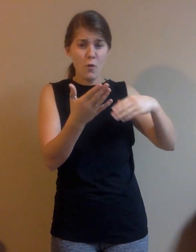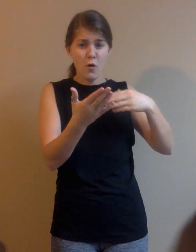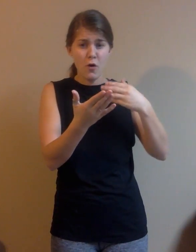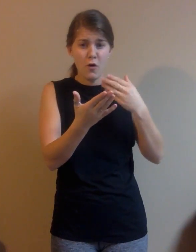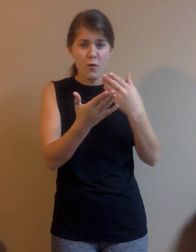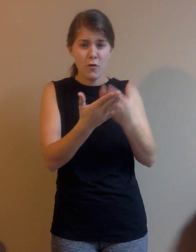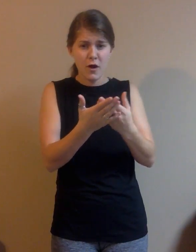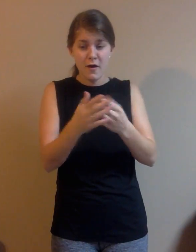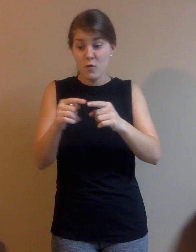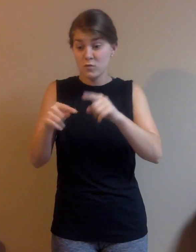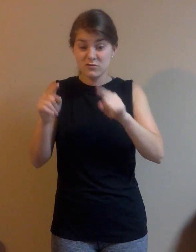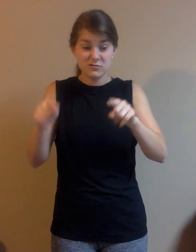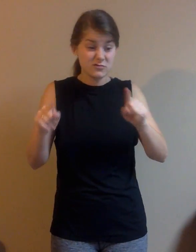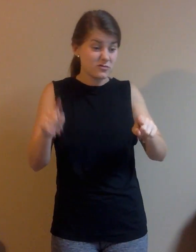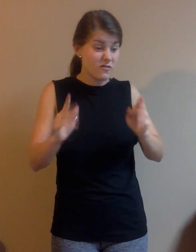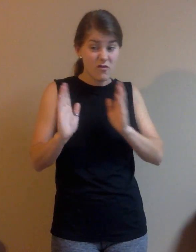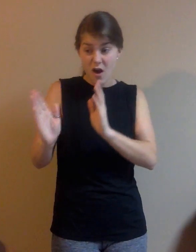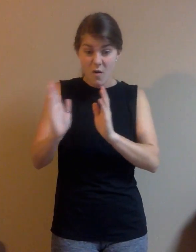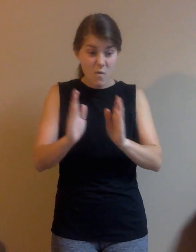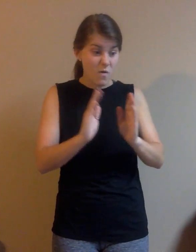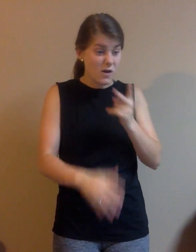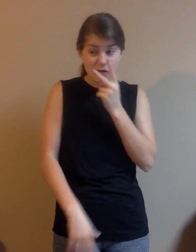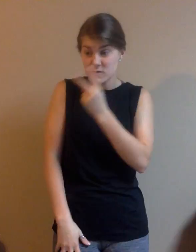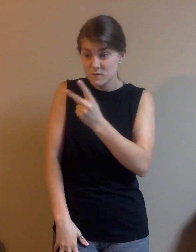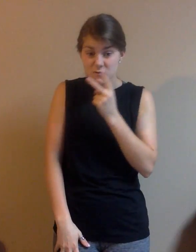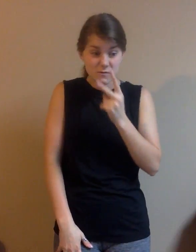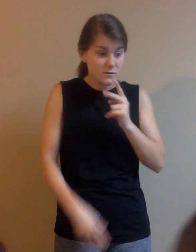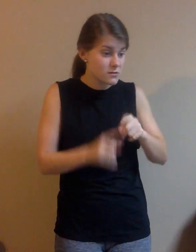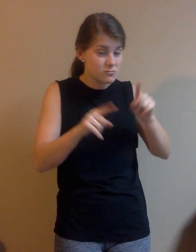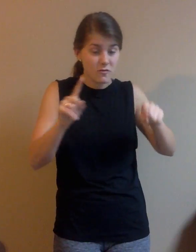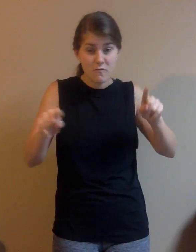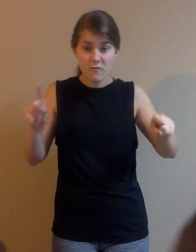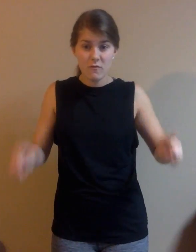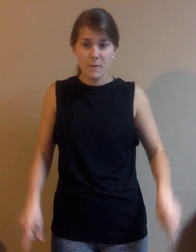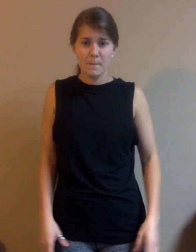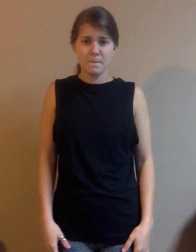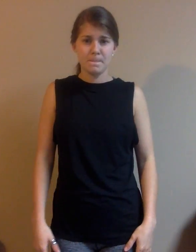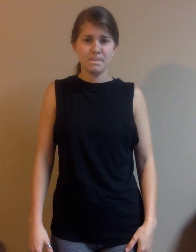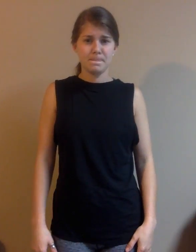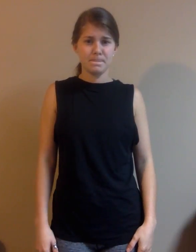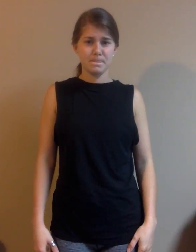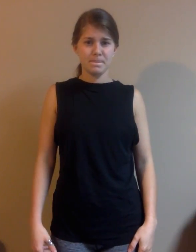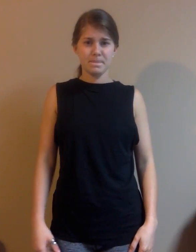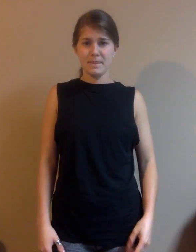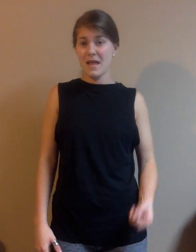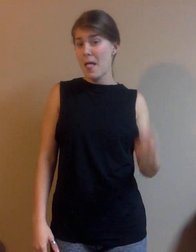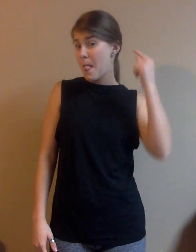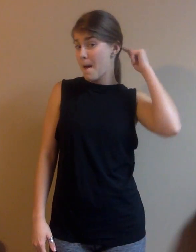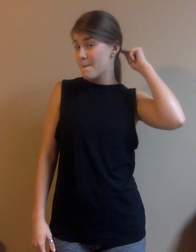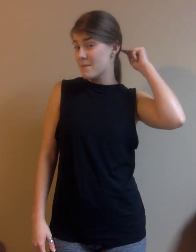things. The brain is intentionally, by the way, there's a shaft of nerves that joins the two halves of the brain called the corpus callosum. It's thicker in